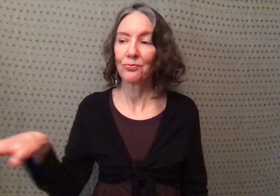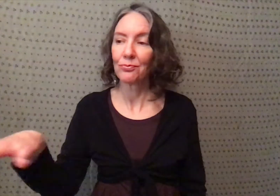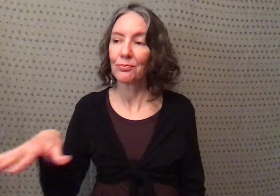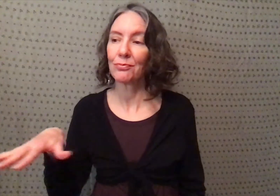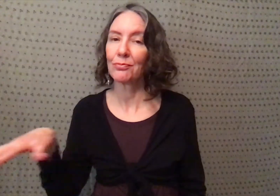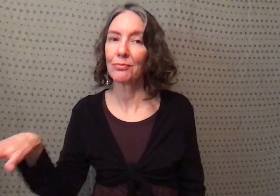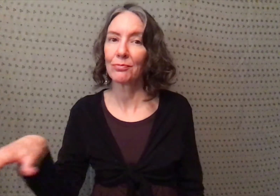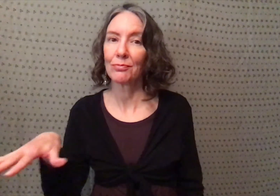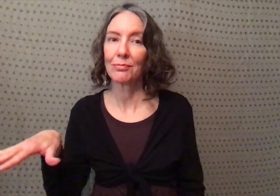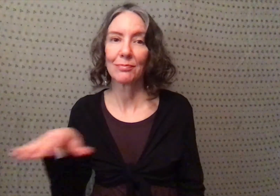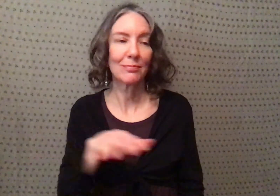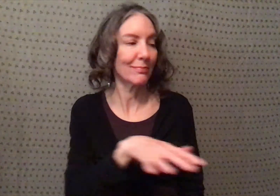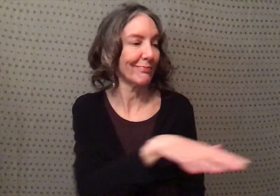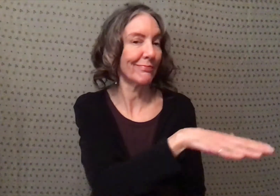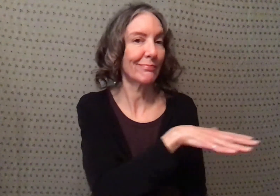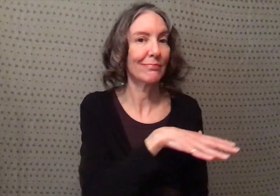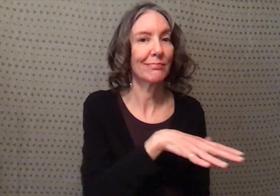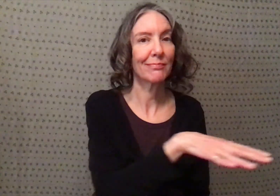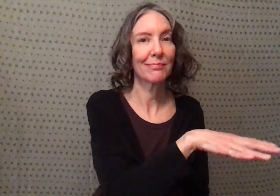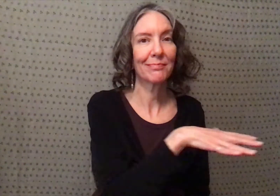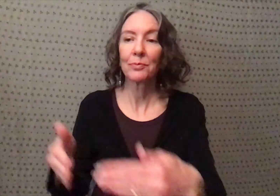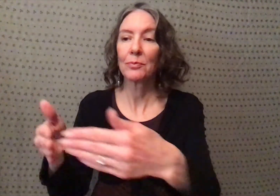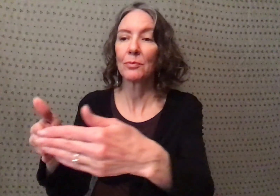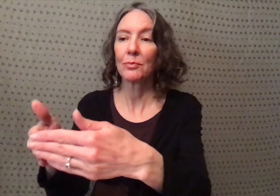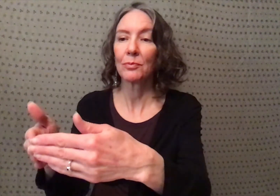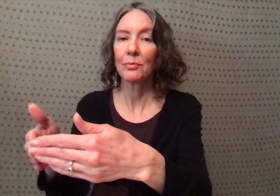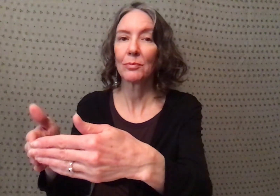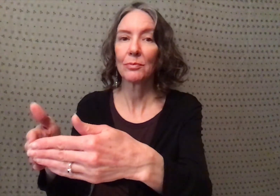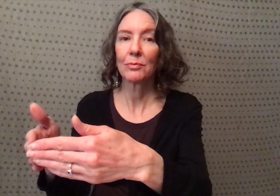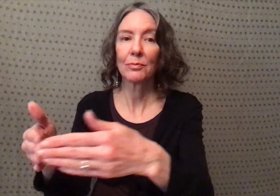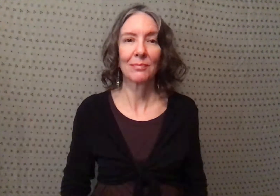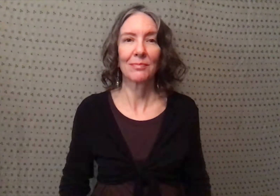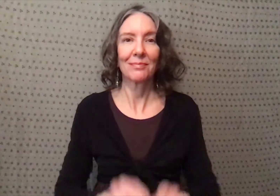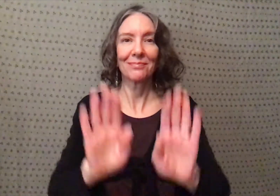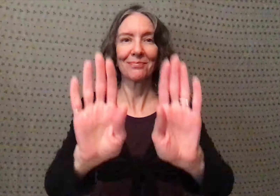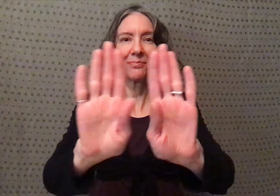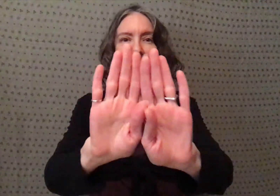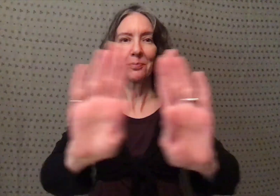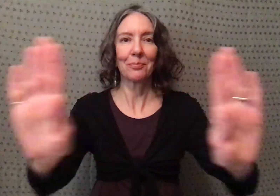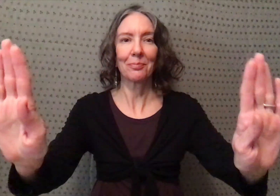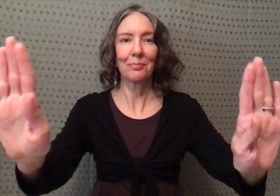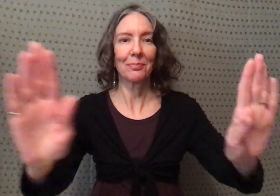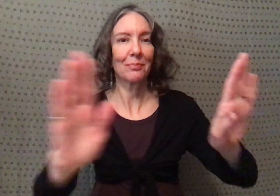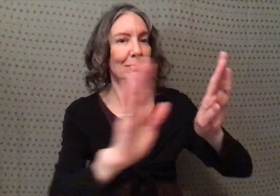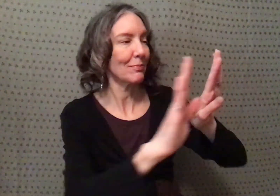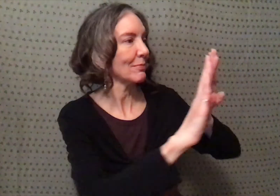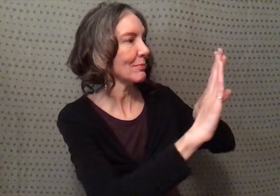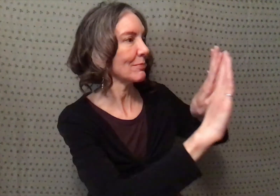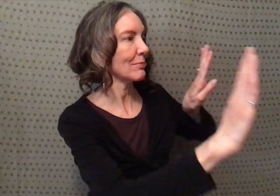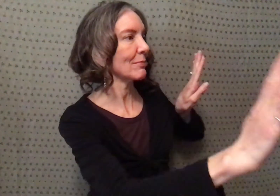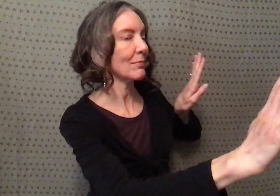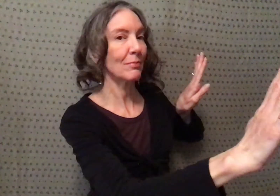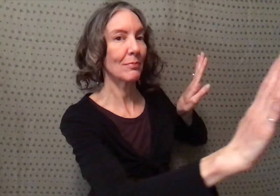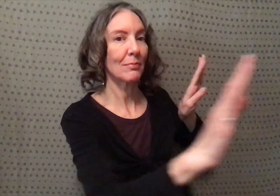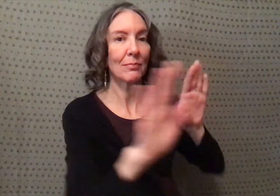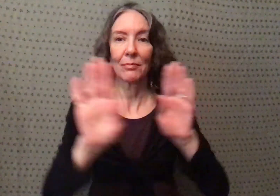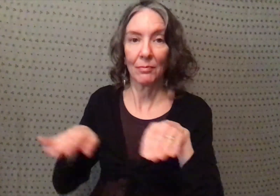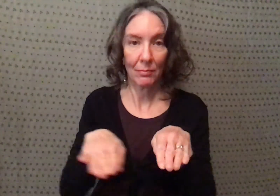like right or left area, corner, the right, left, or far wall, floor,